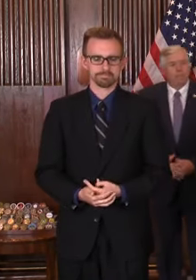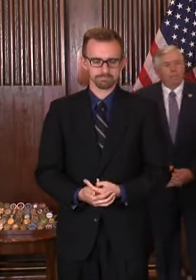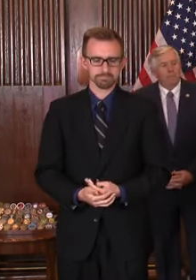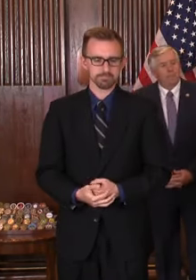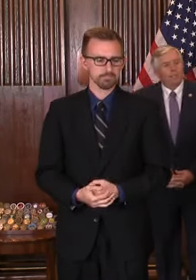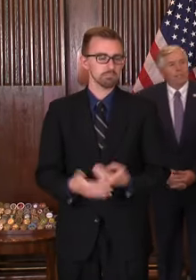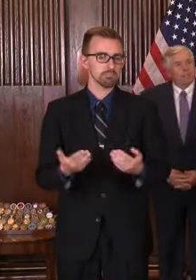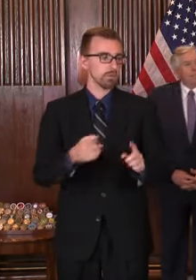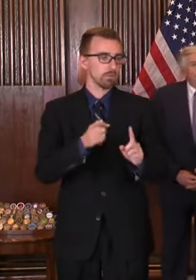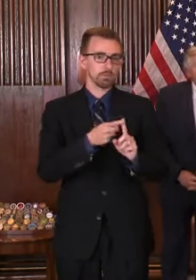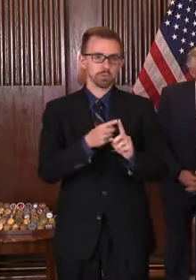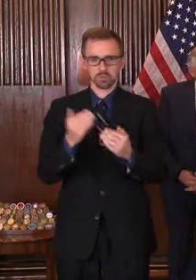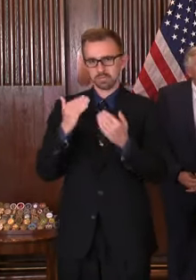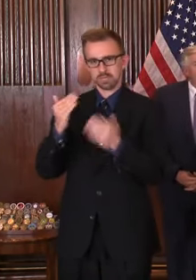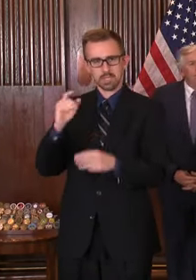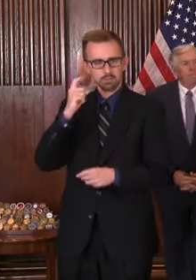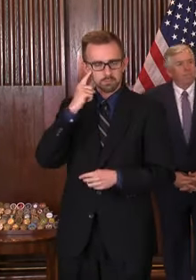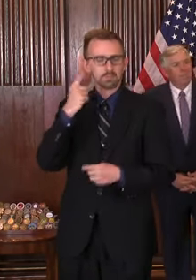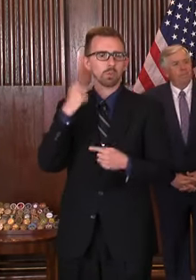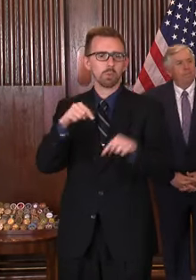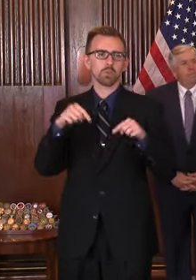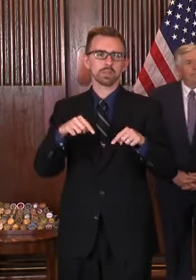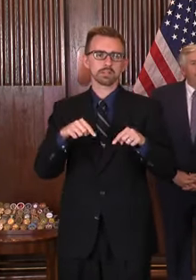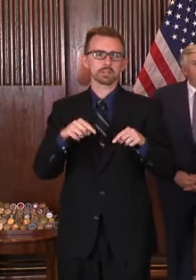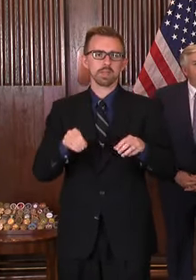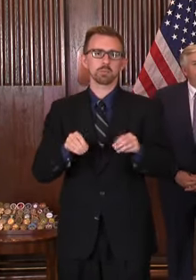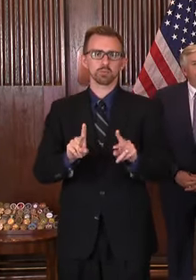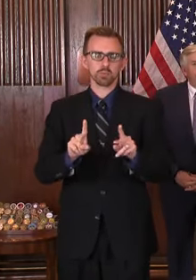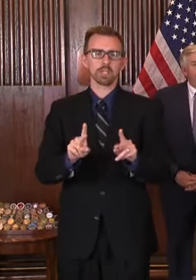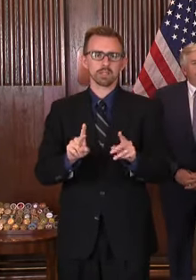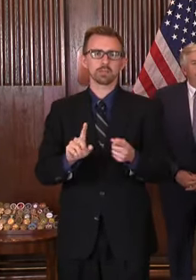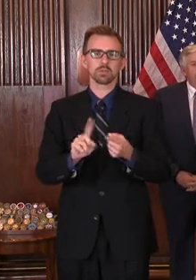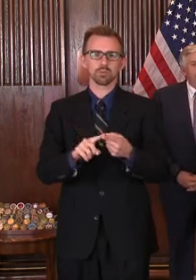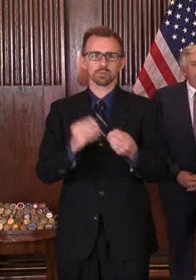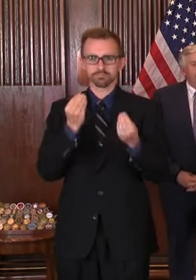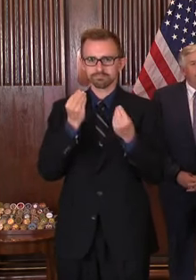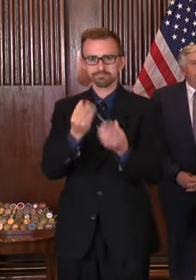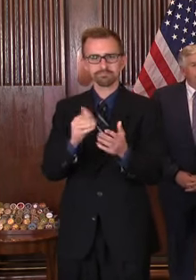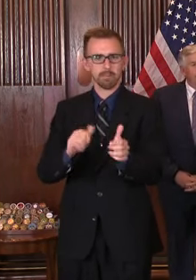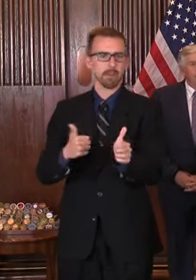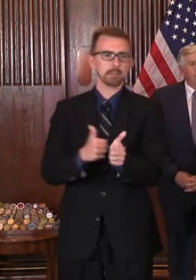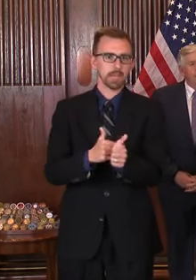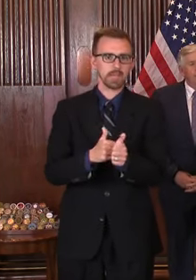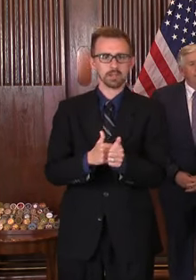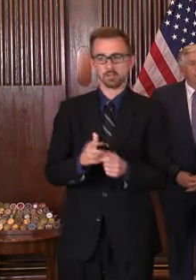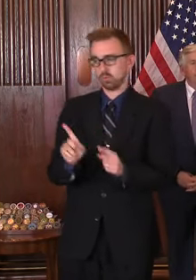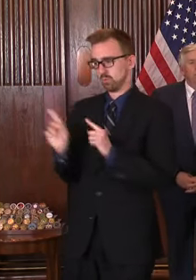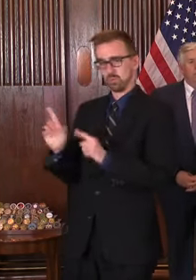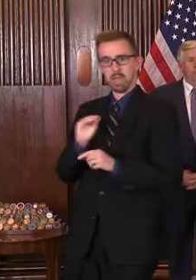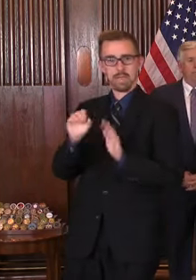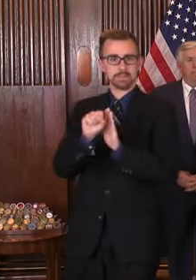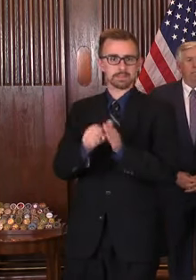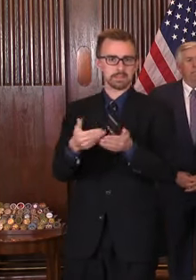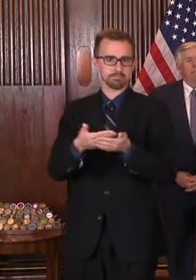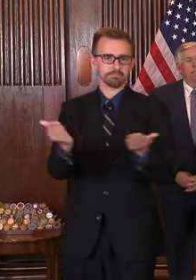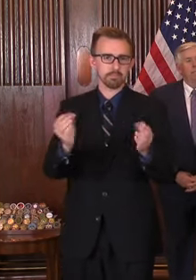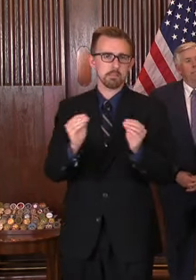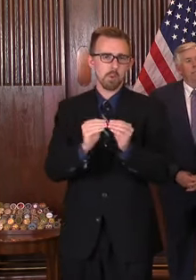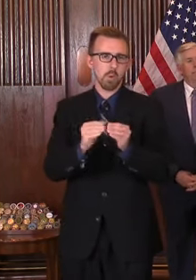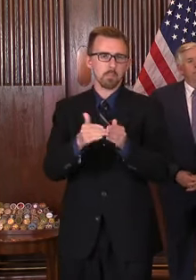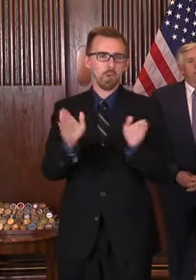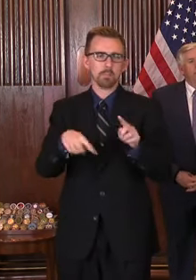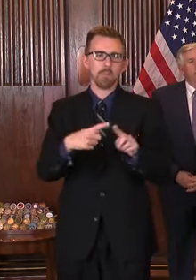So first, thank you, Governor, for the opportunity to update you and the state more broadly on what